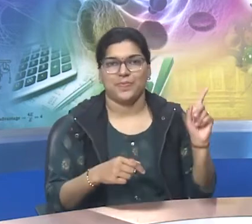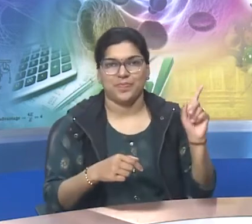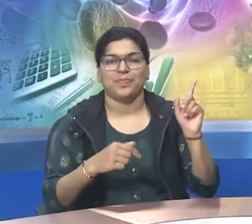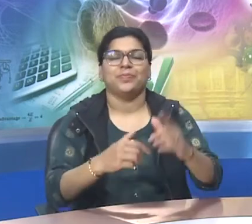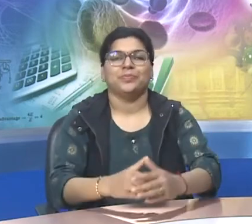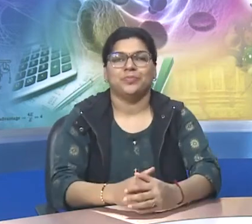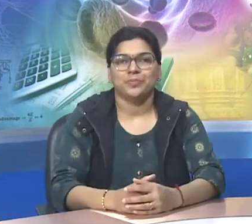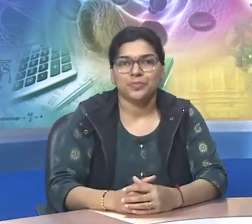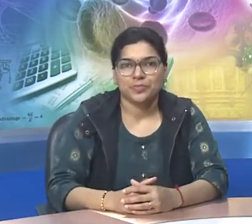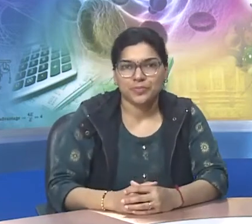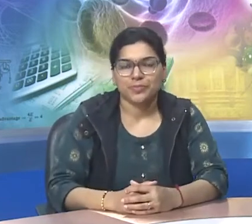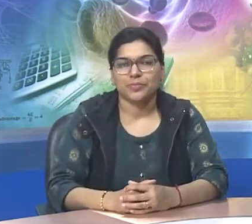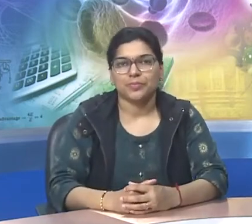nobody.